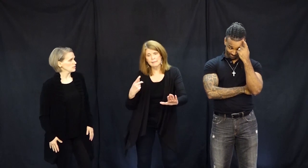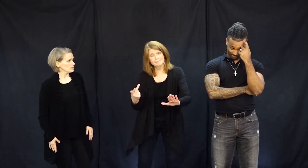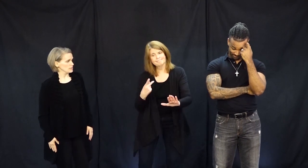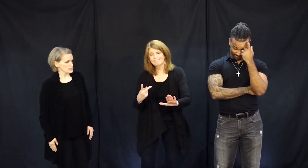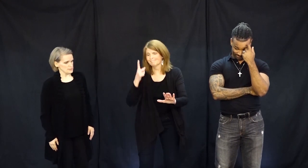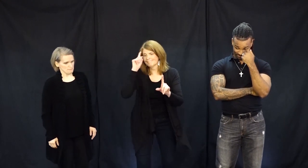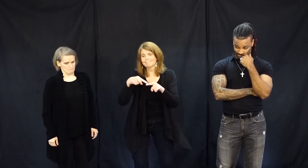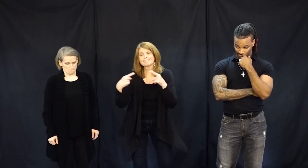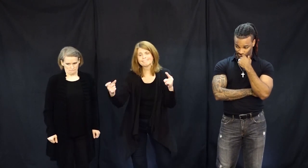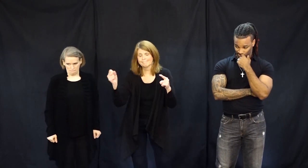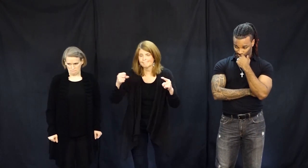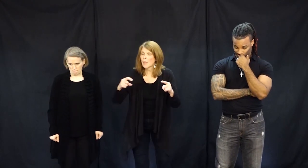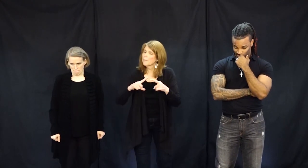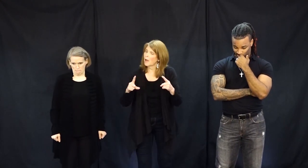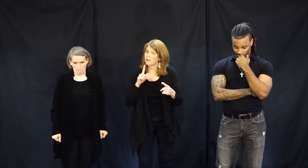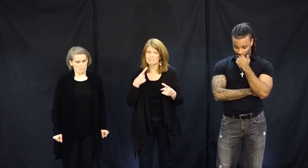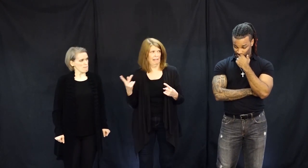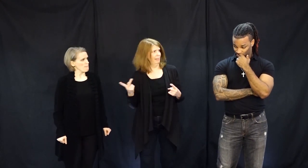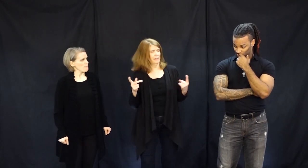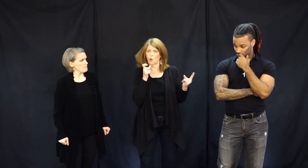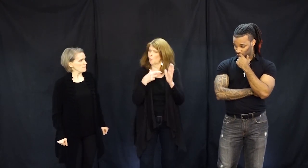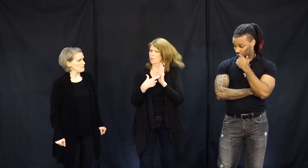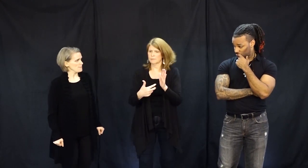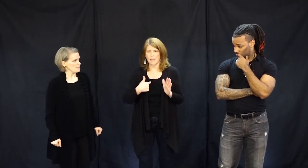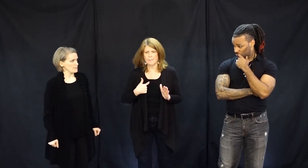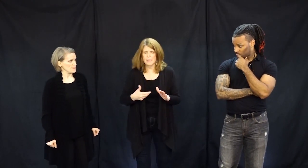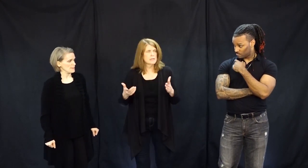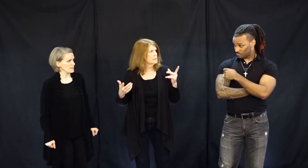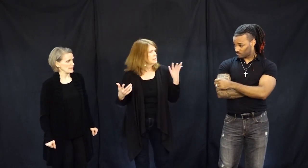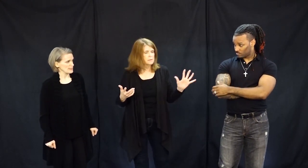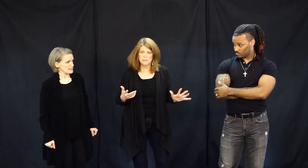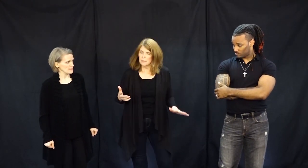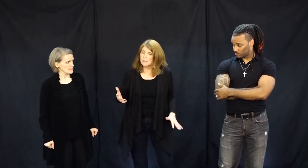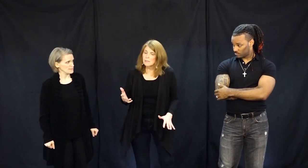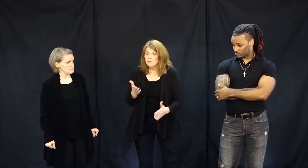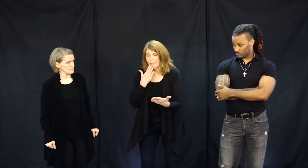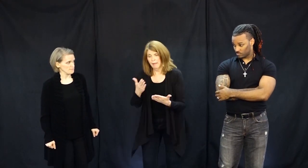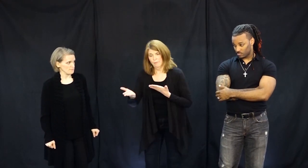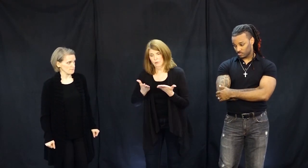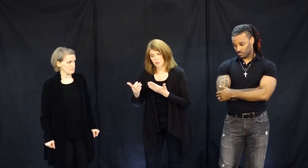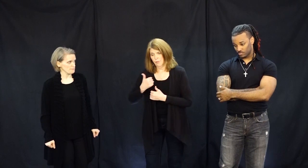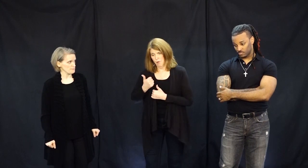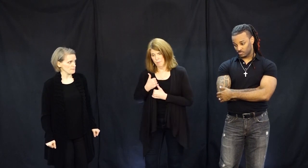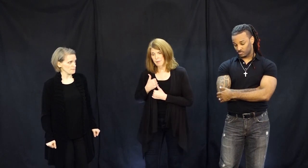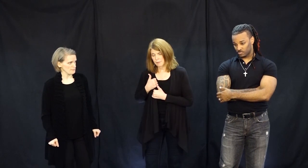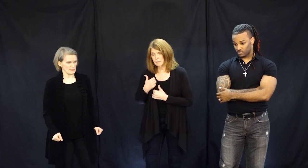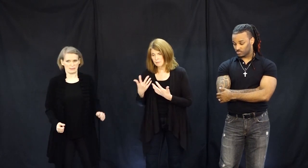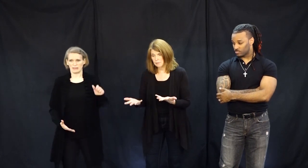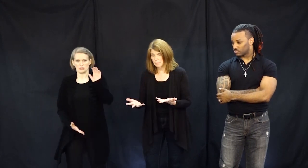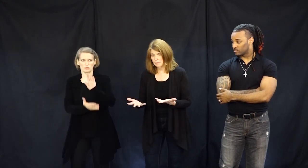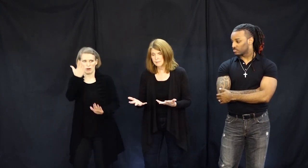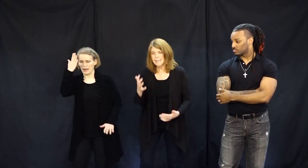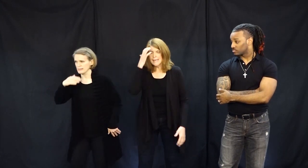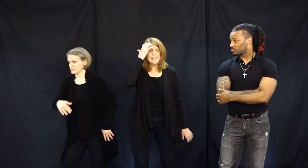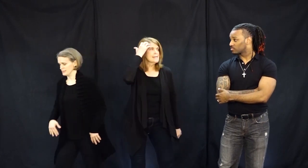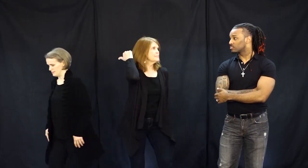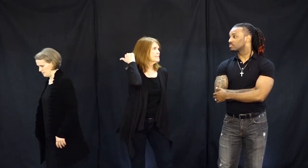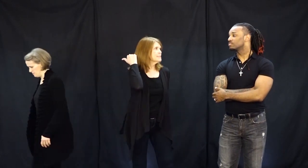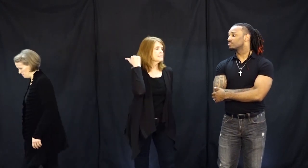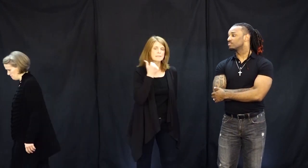with me, but believe me, these young men don't speak for me. Thank you for your service. That's right. Hamilton, sir, meet me